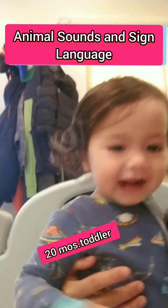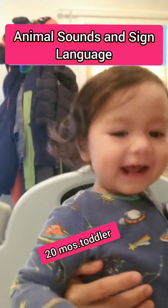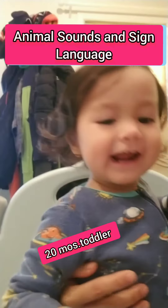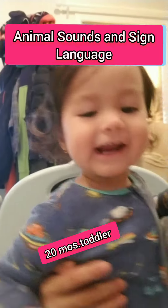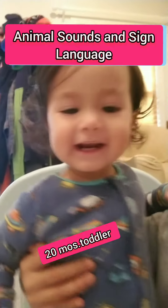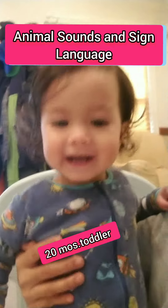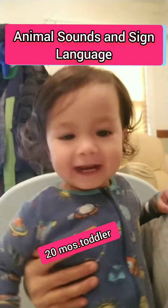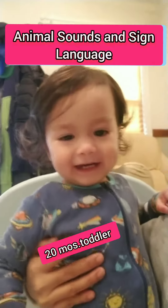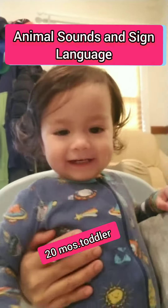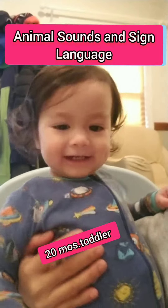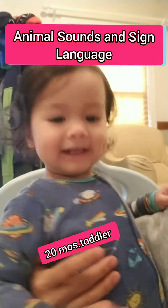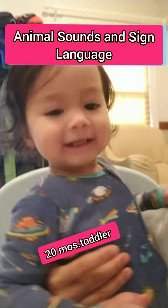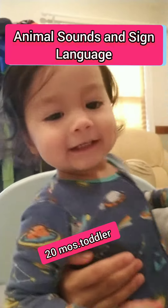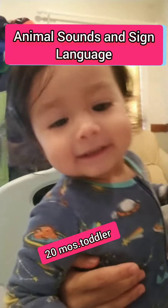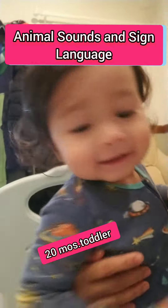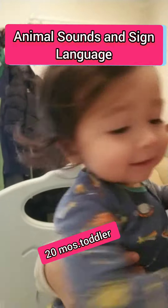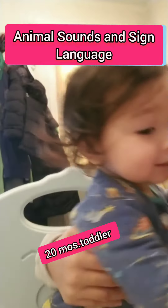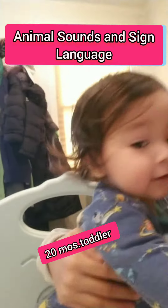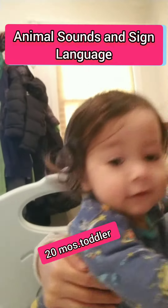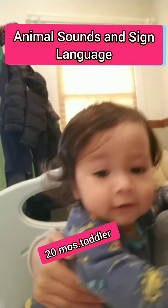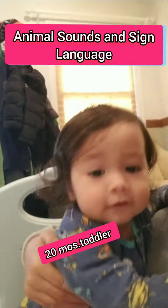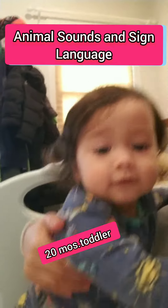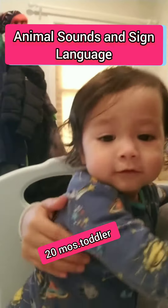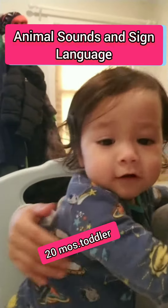very good how about the monkey